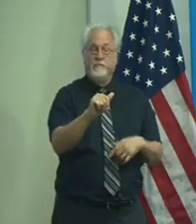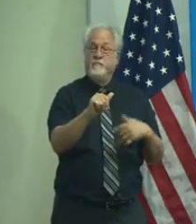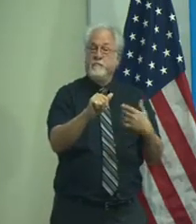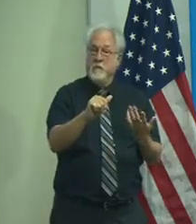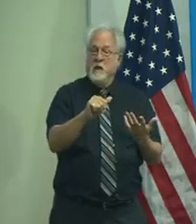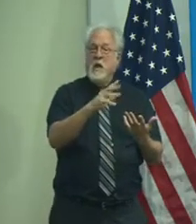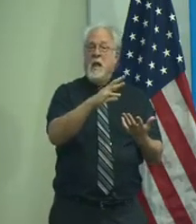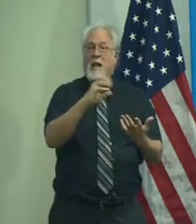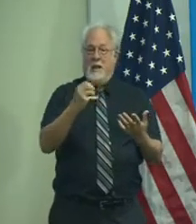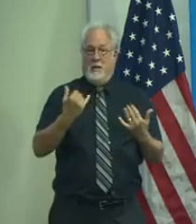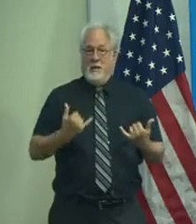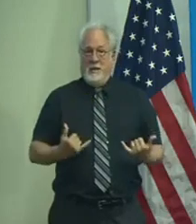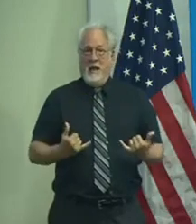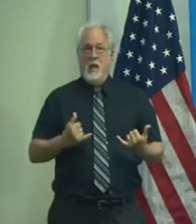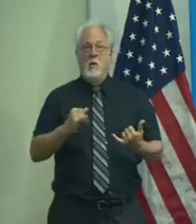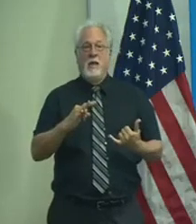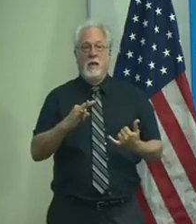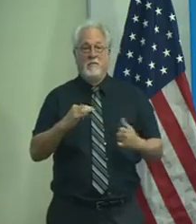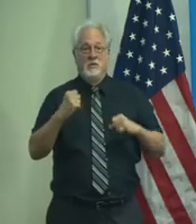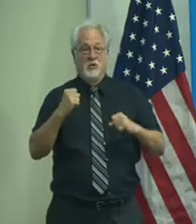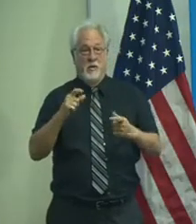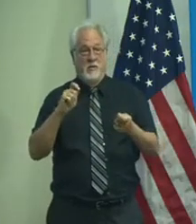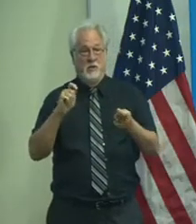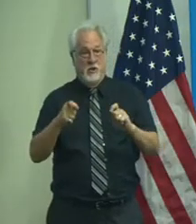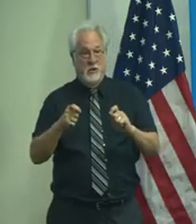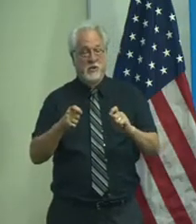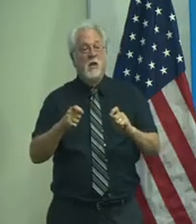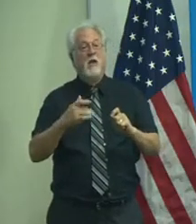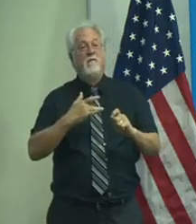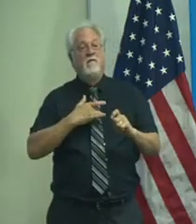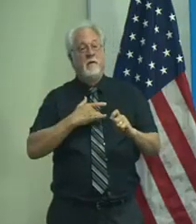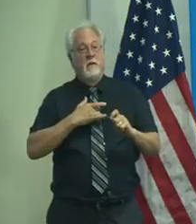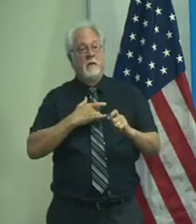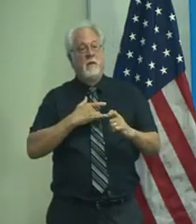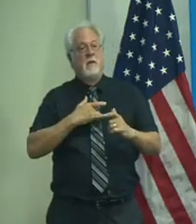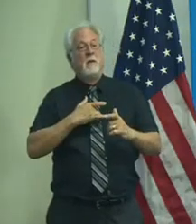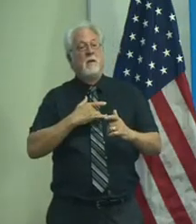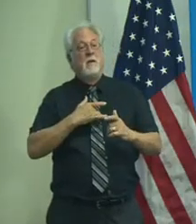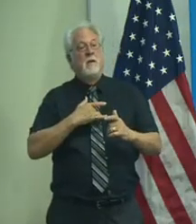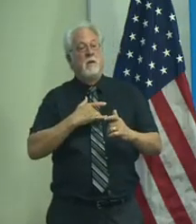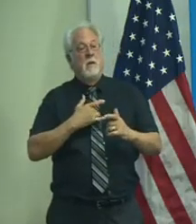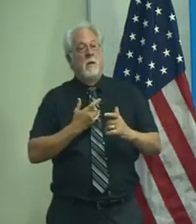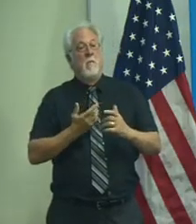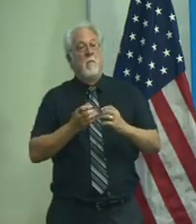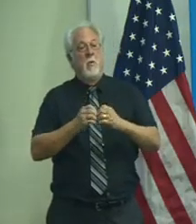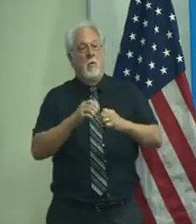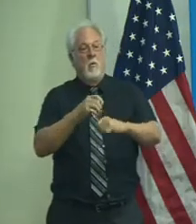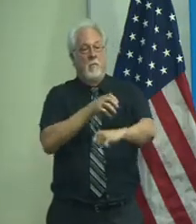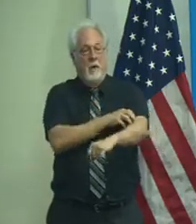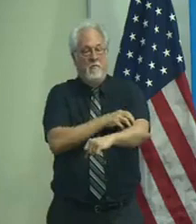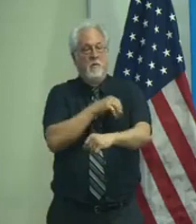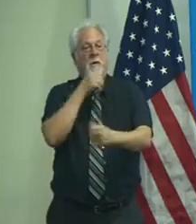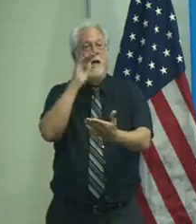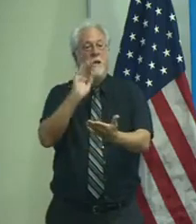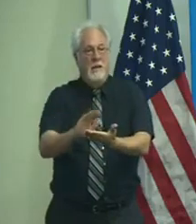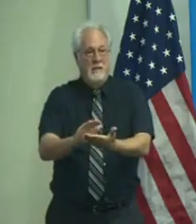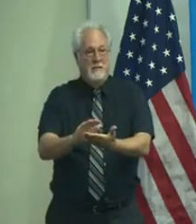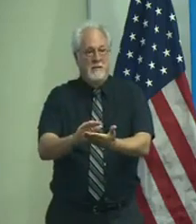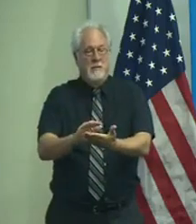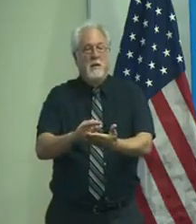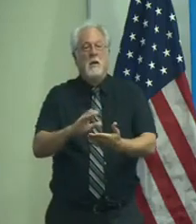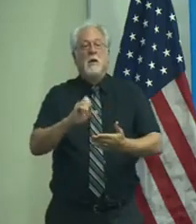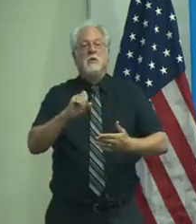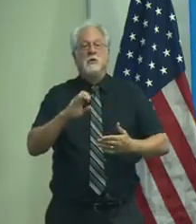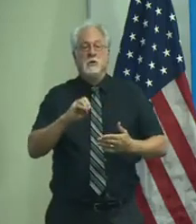And right now, if the strength changes, they think it's more likely to change and become more powerful, not less powerful.